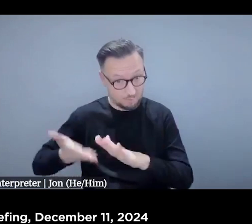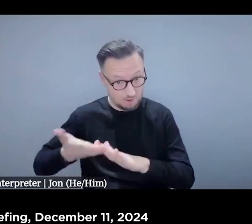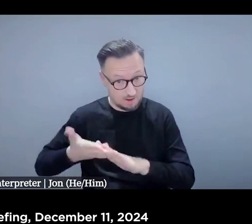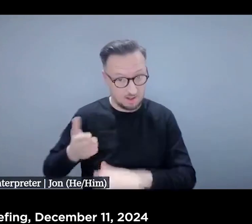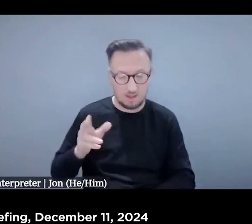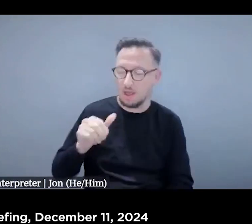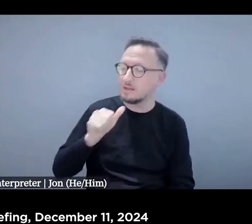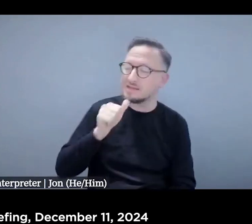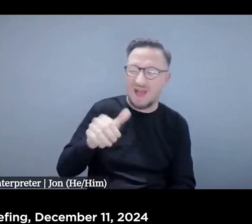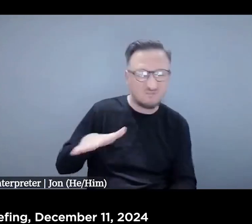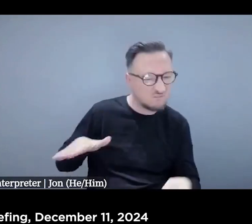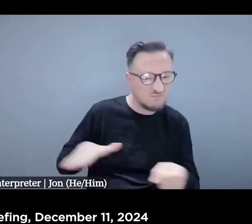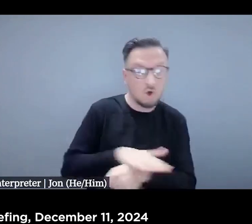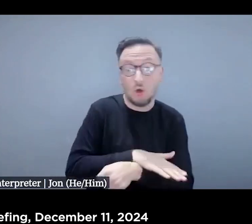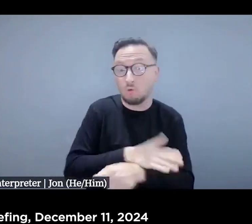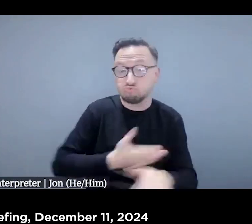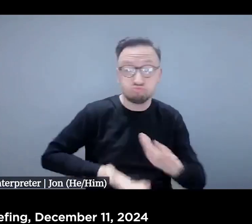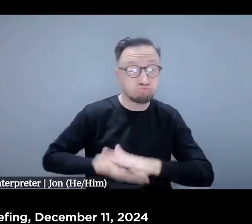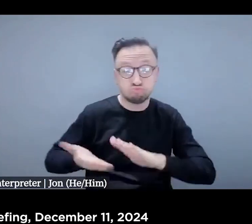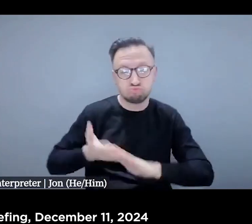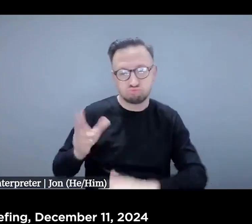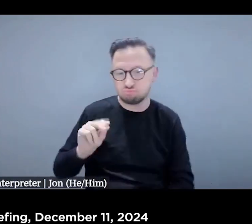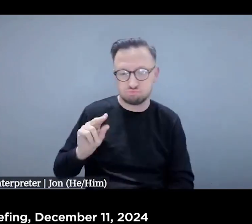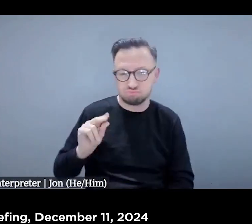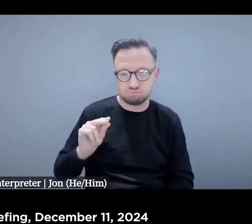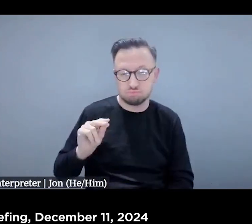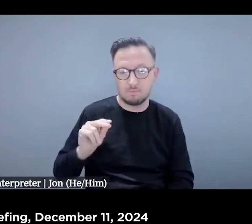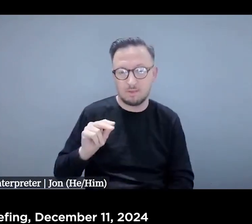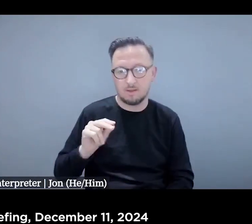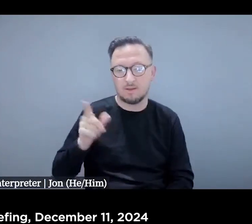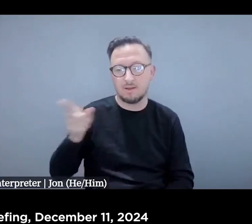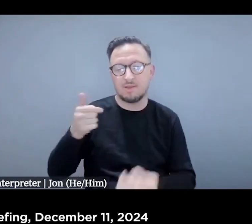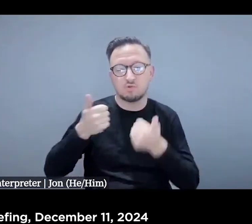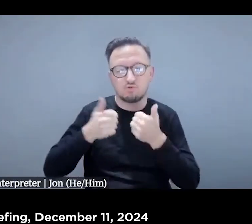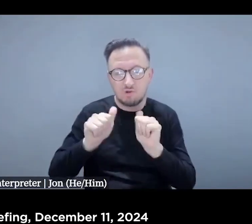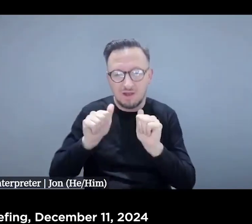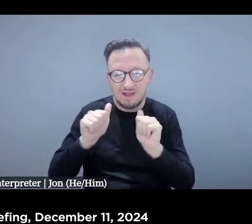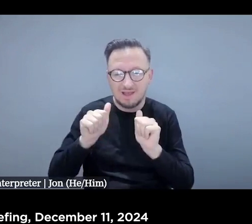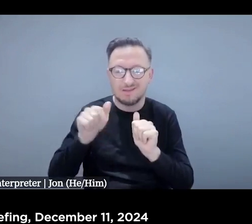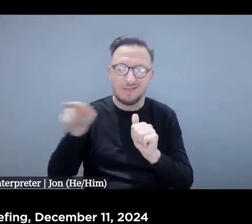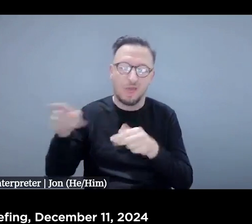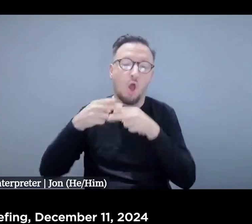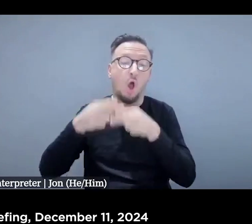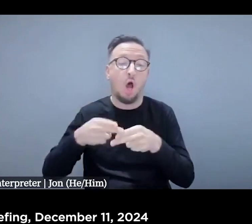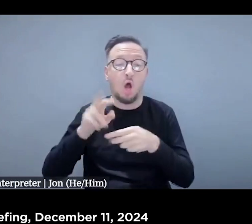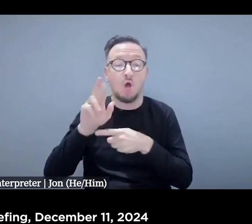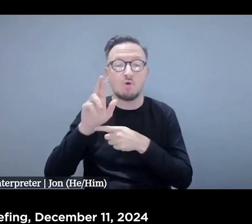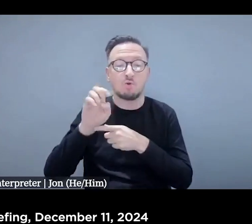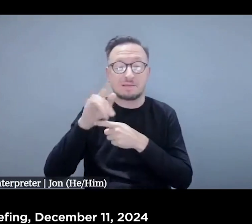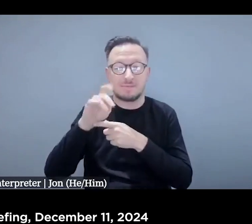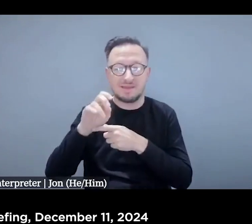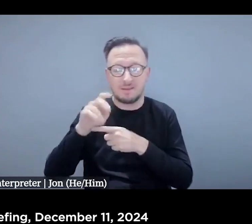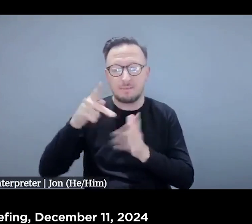not fully operational. They're trying to get what they call their recipe correct, which is to get the pH of the